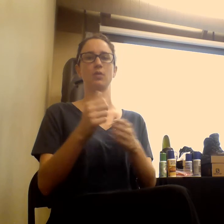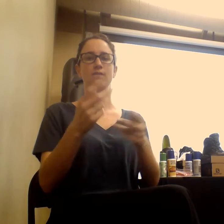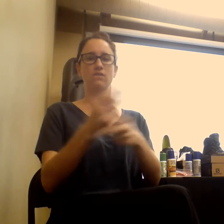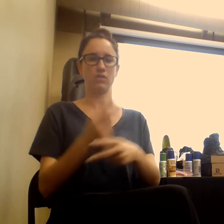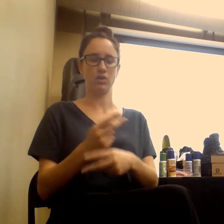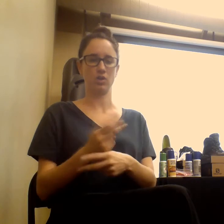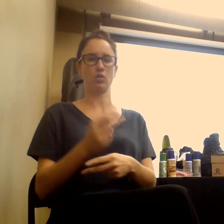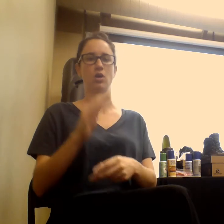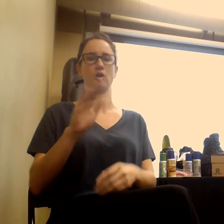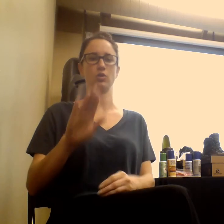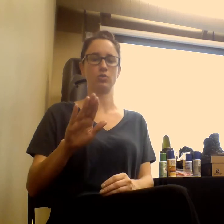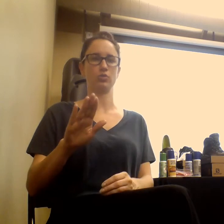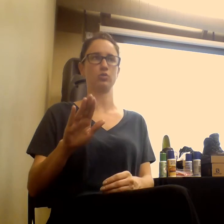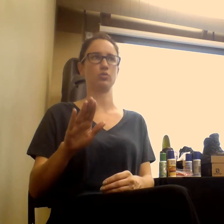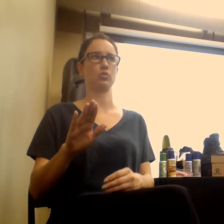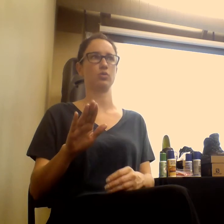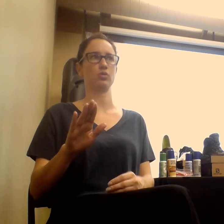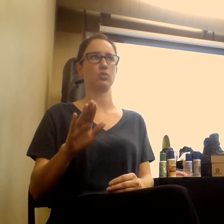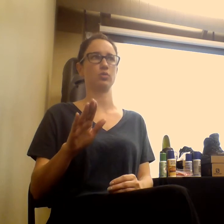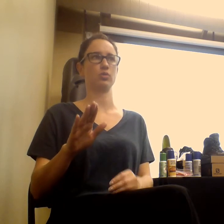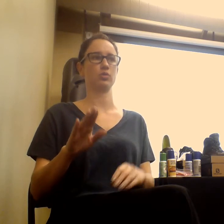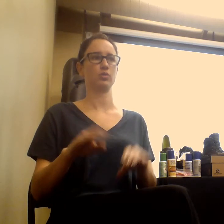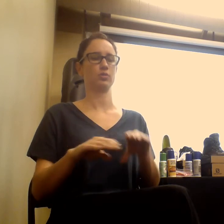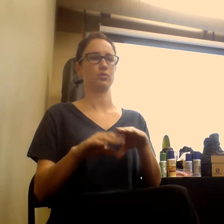on the ground and have you stand in them. You want to stand in one?